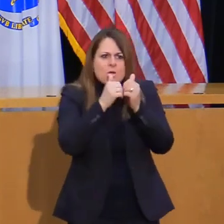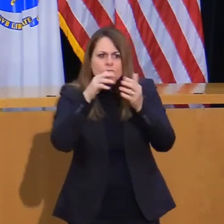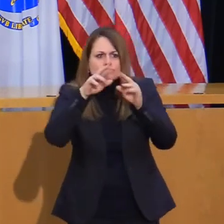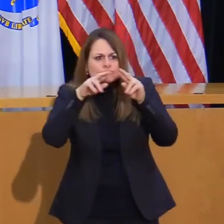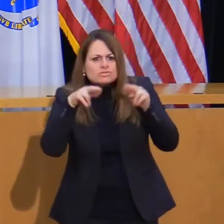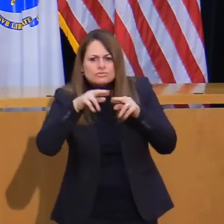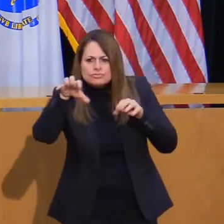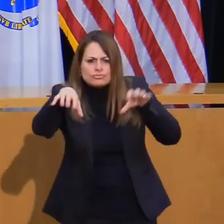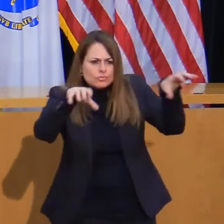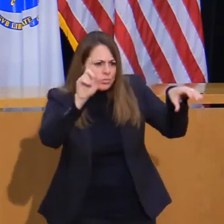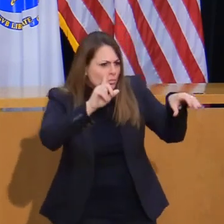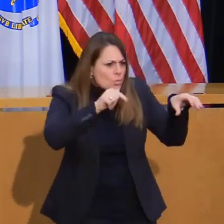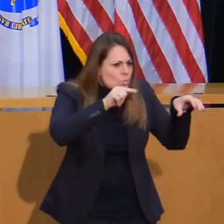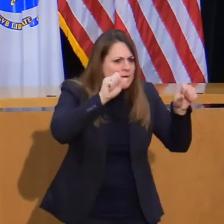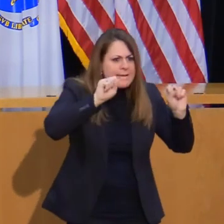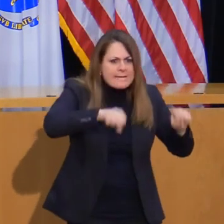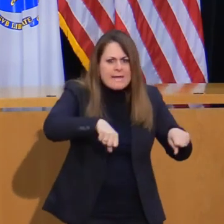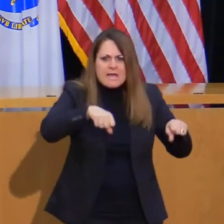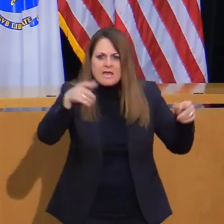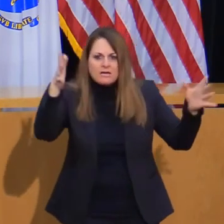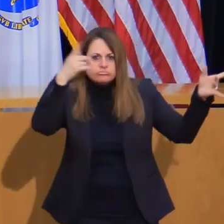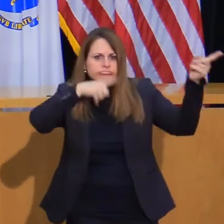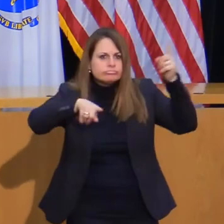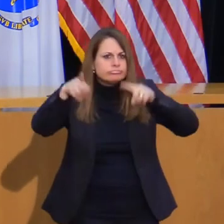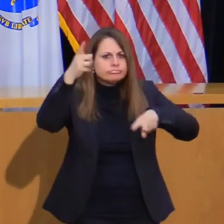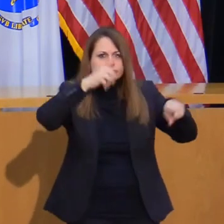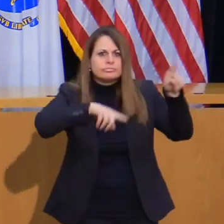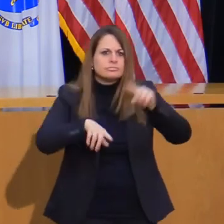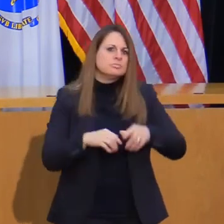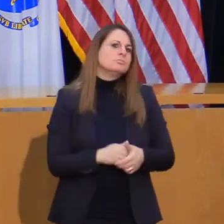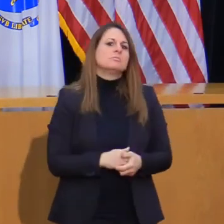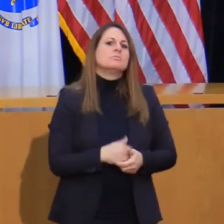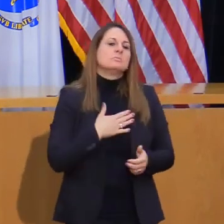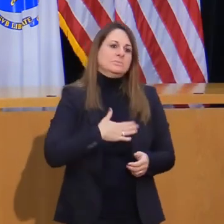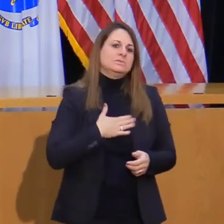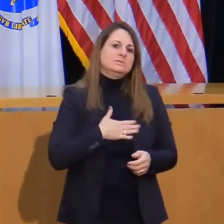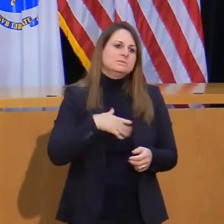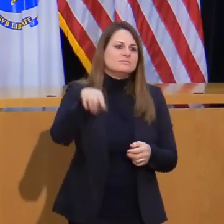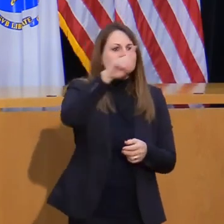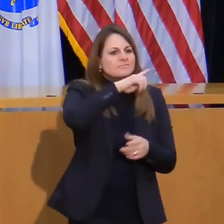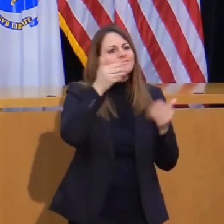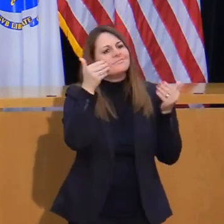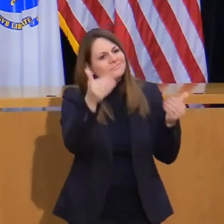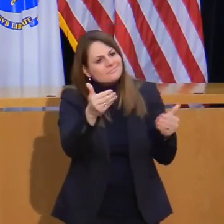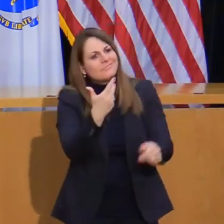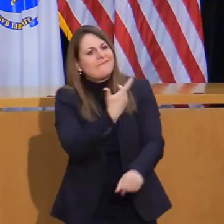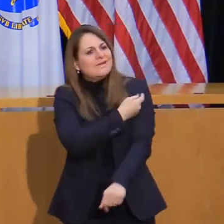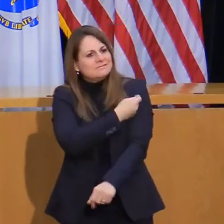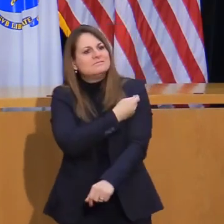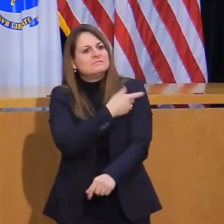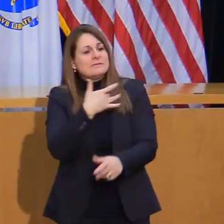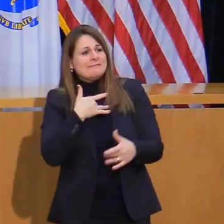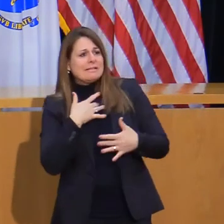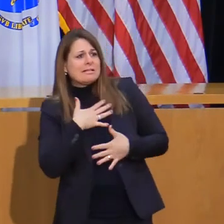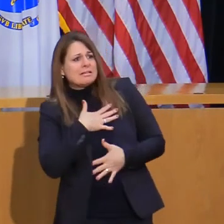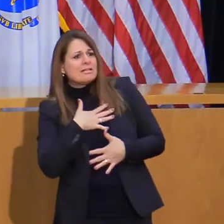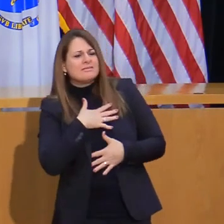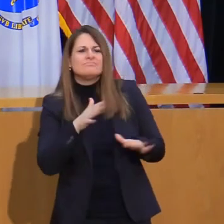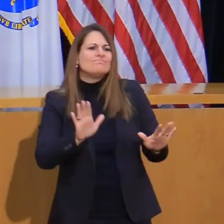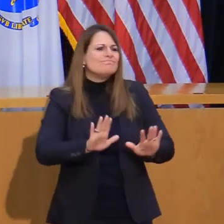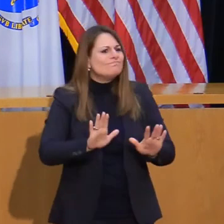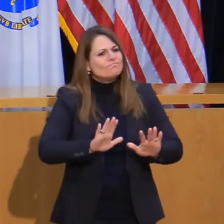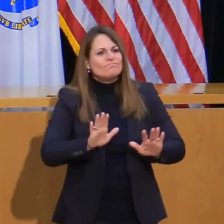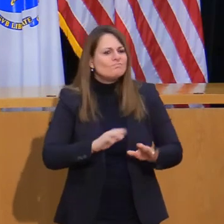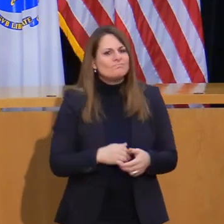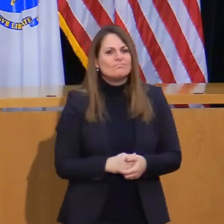like, encouraging residents to get the vaccine and urging everyone to stay vigilant. Now is not the time to let our